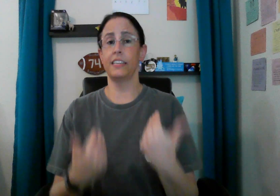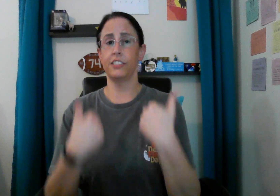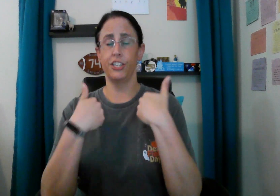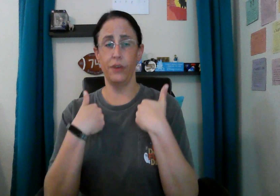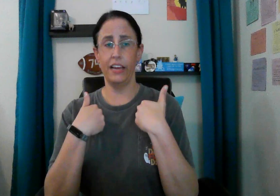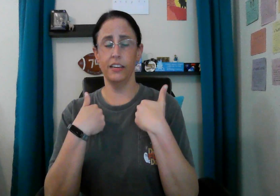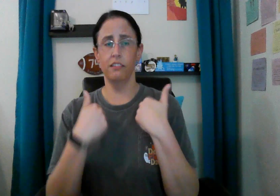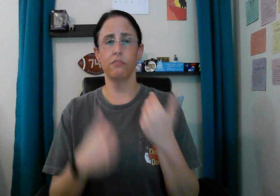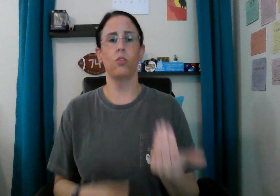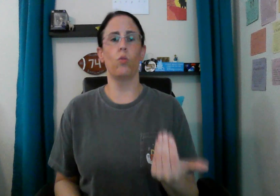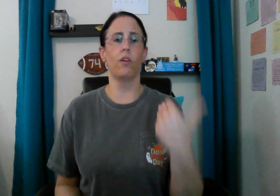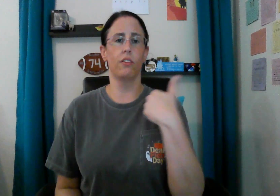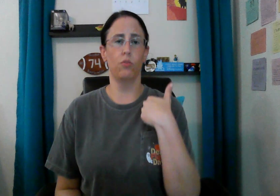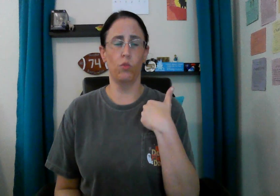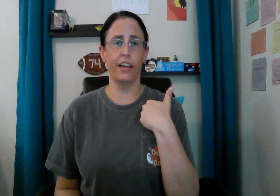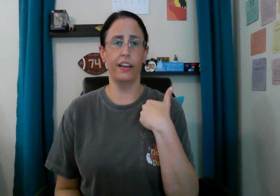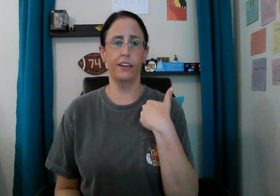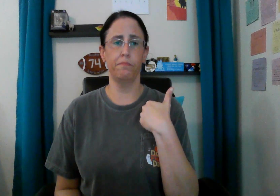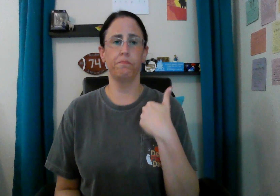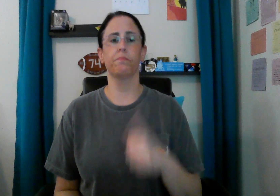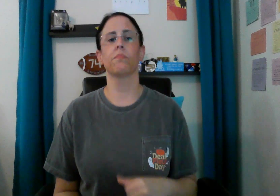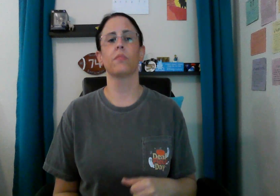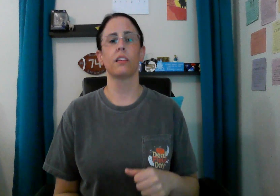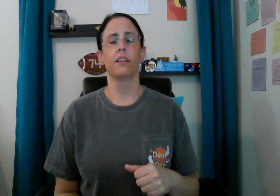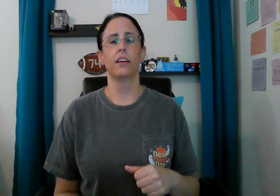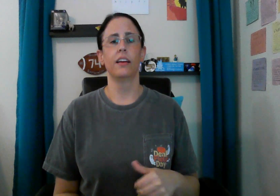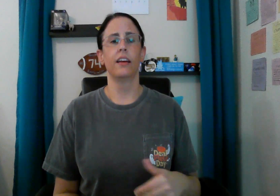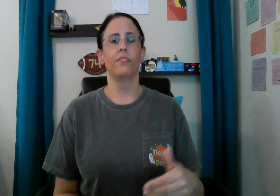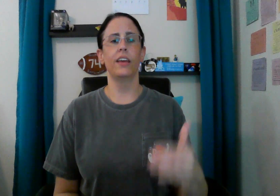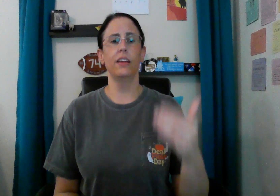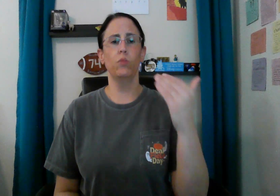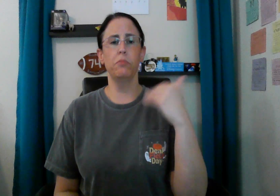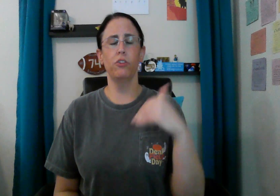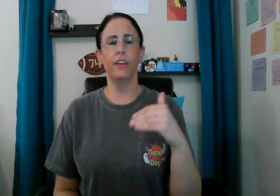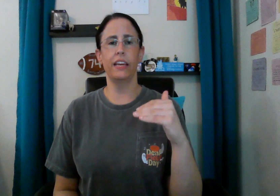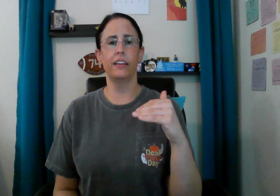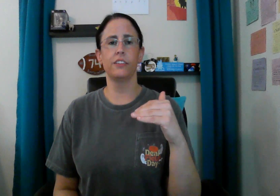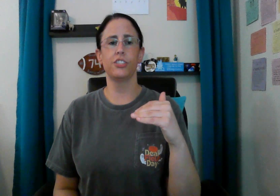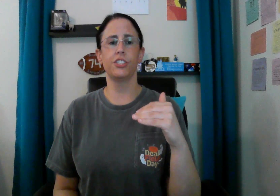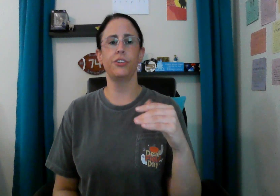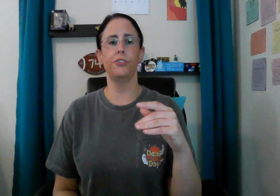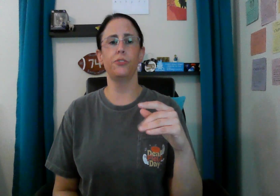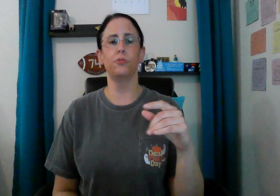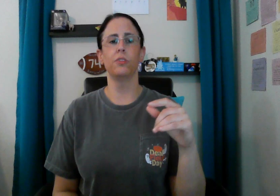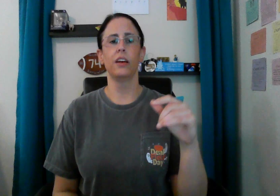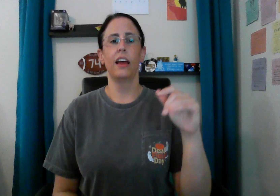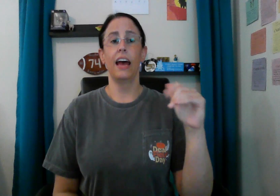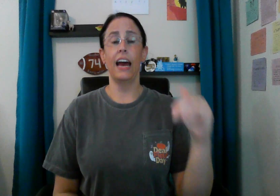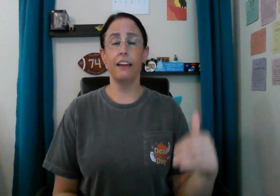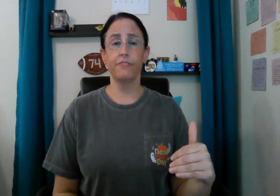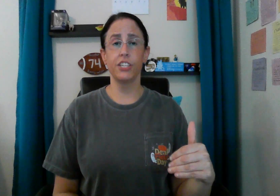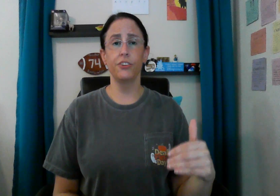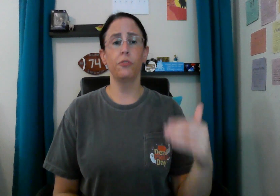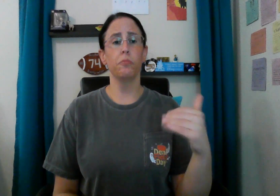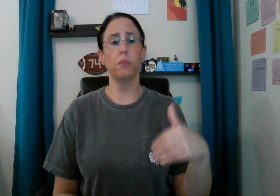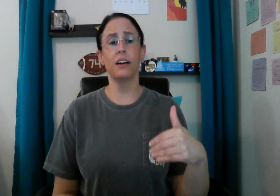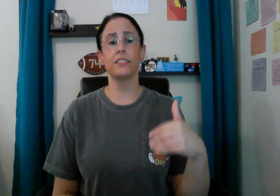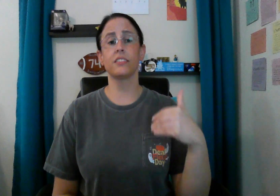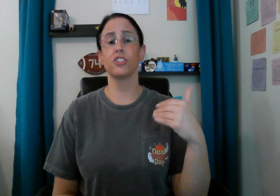it two-handed or one-handed. Then we move into have to, must,